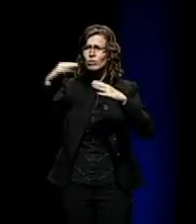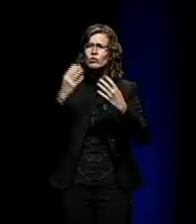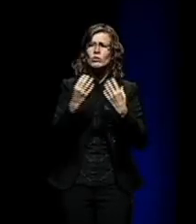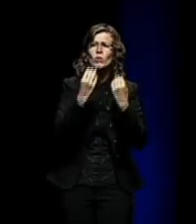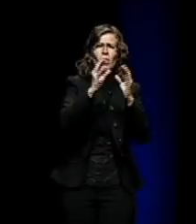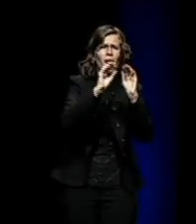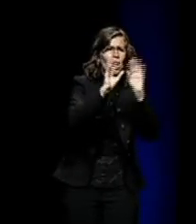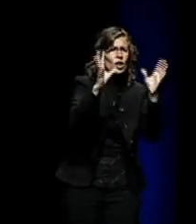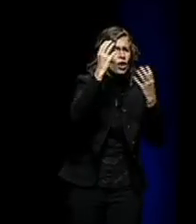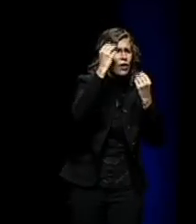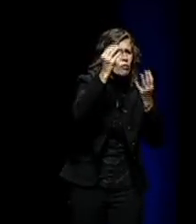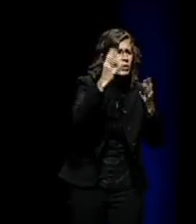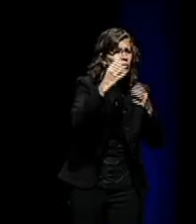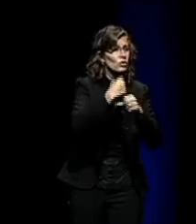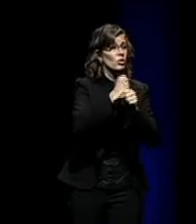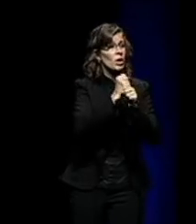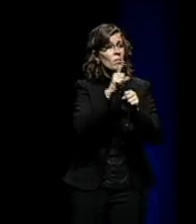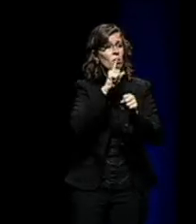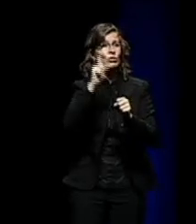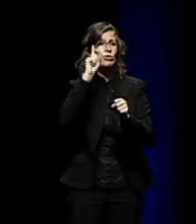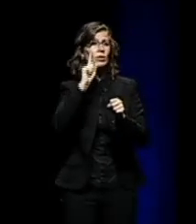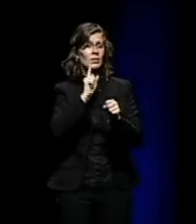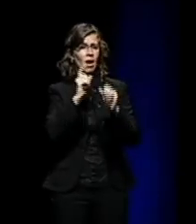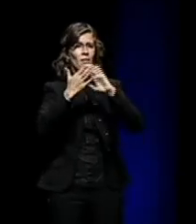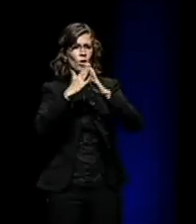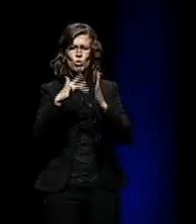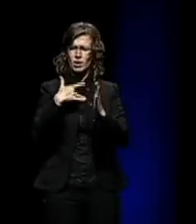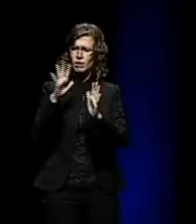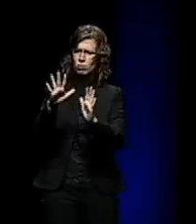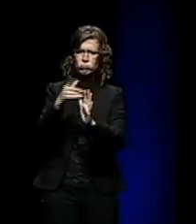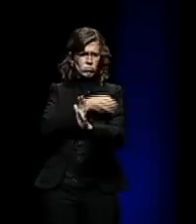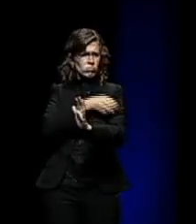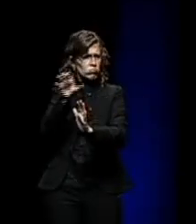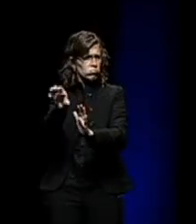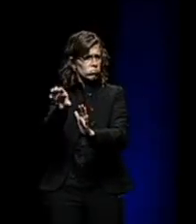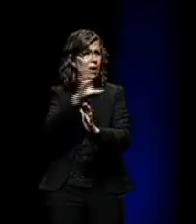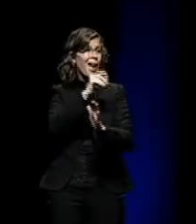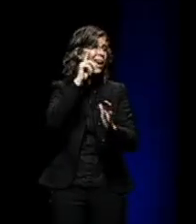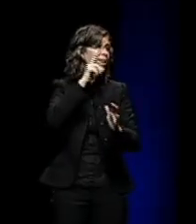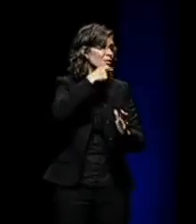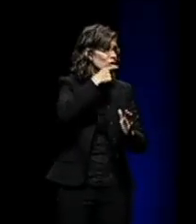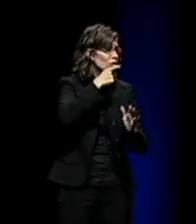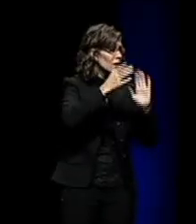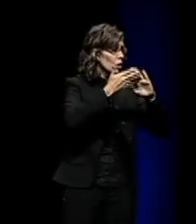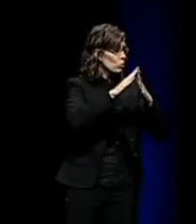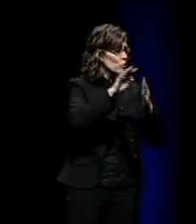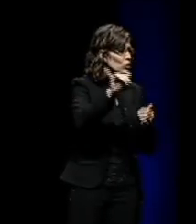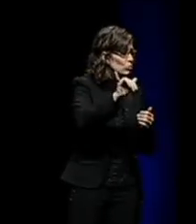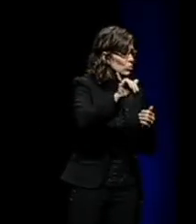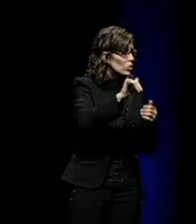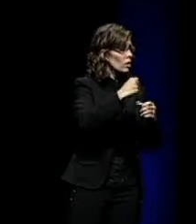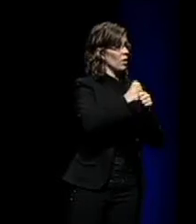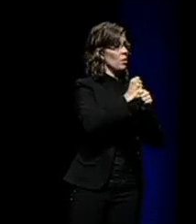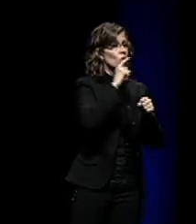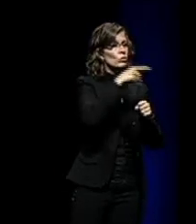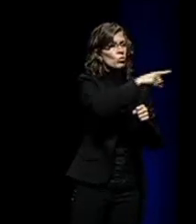the deaf community and the hearing community. And it provides information that you need, that the consumers need to